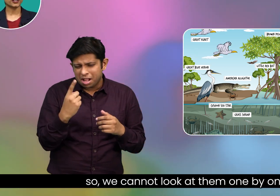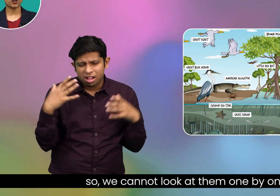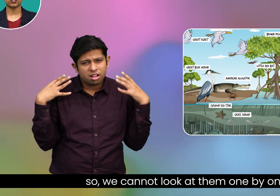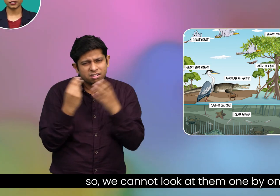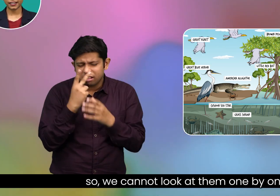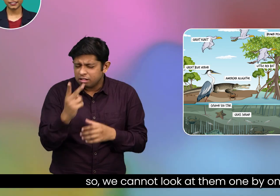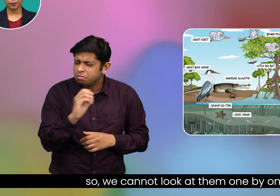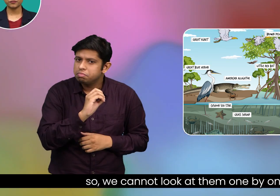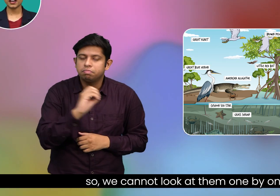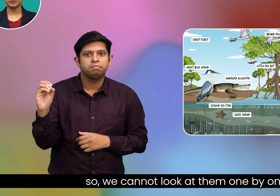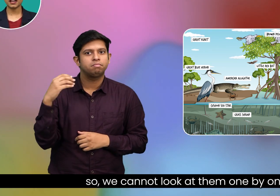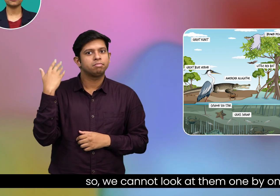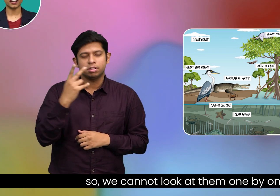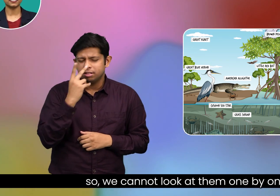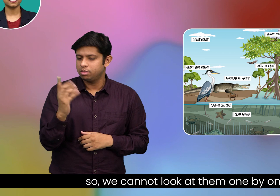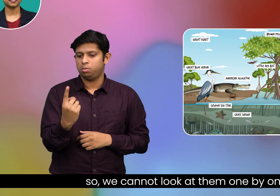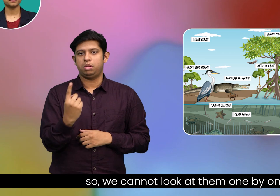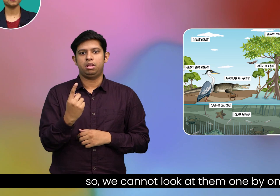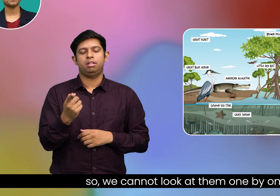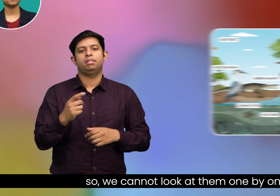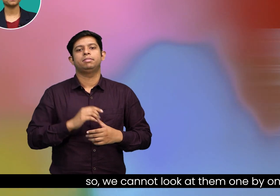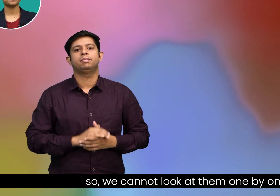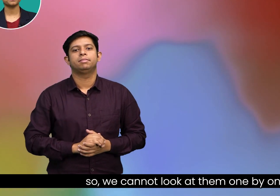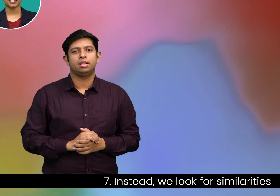we cannot look at them one by one.